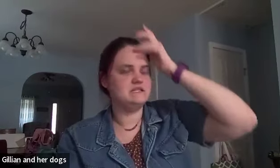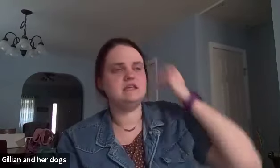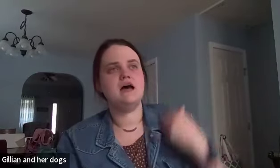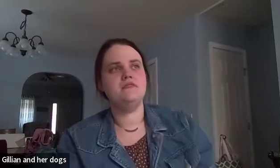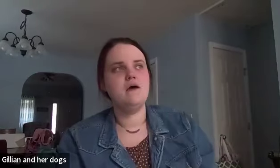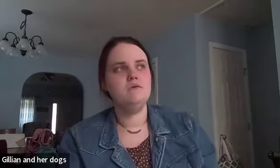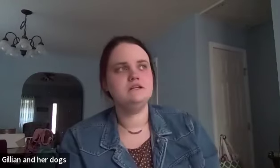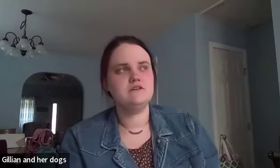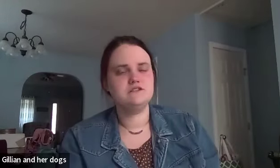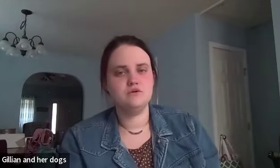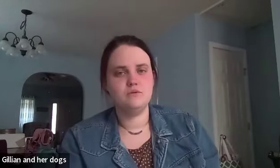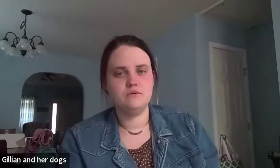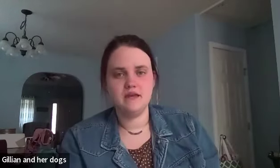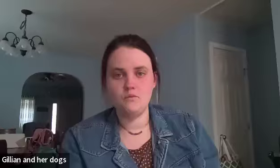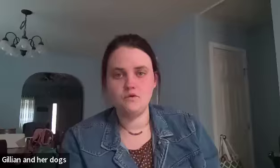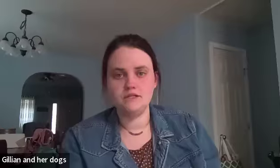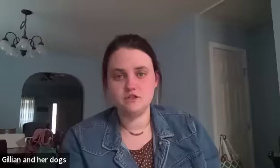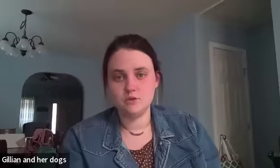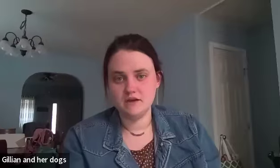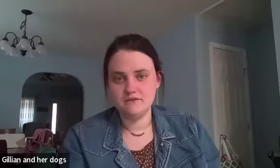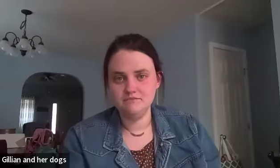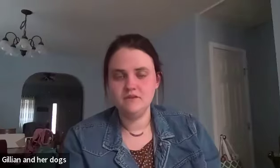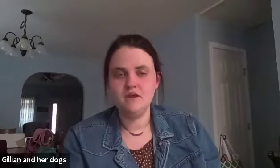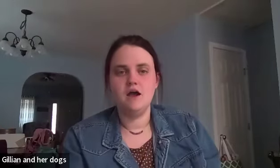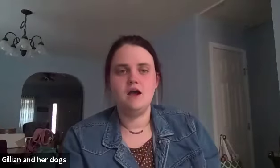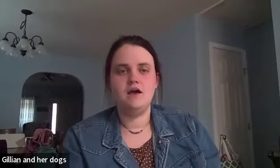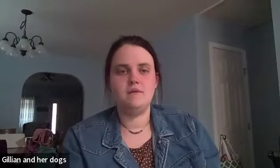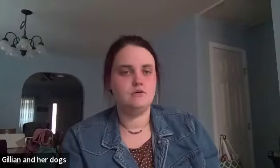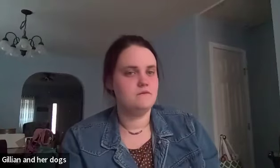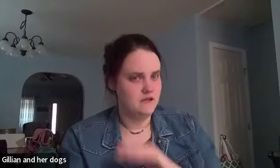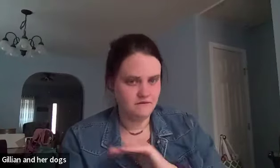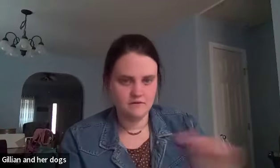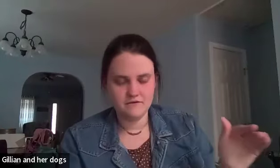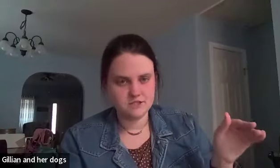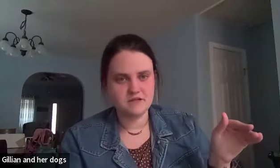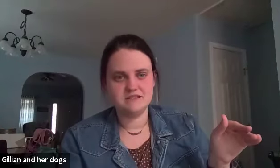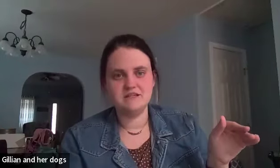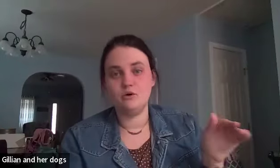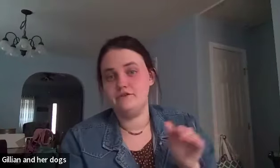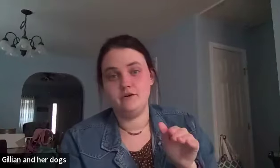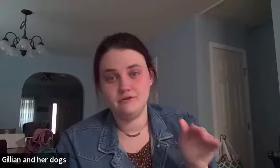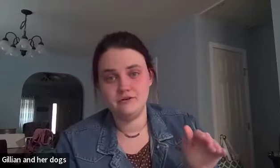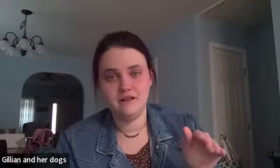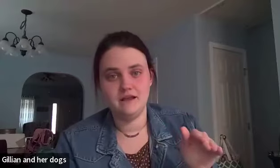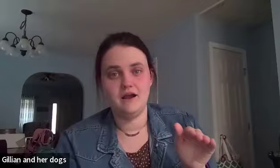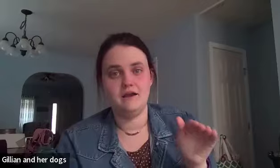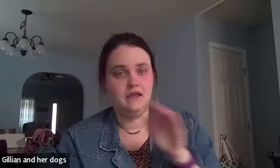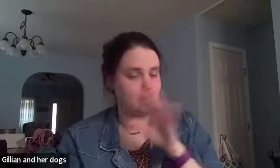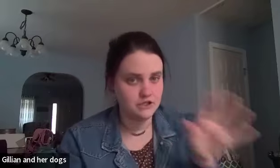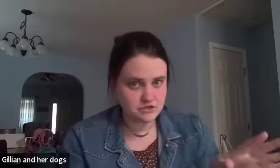is that that one is also really helpful when scuba diving. I don't know if any of you have ever experienced it or if you're like